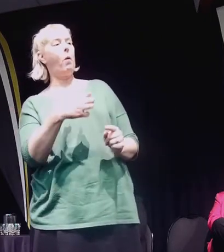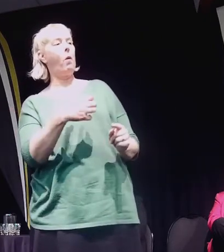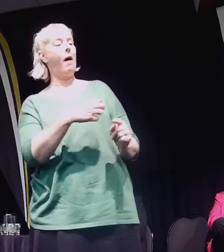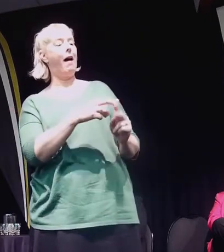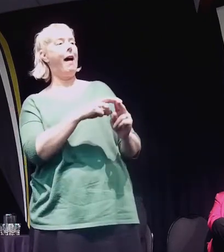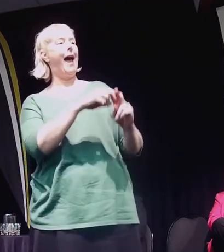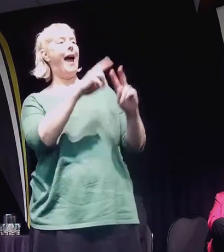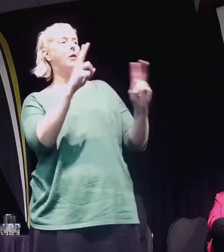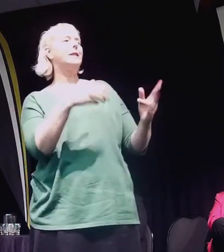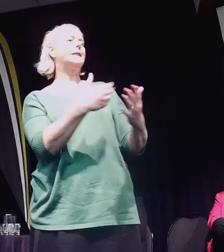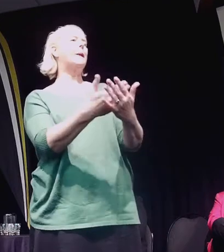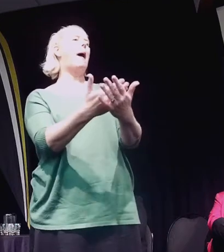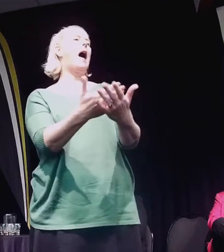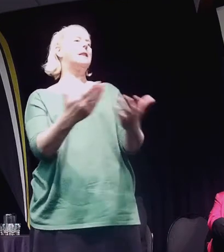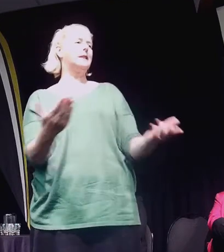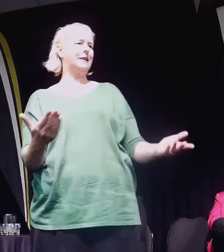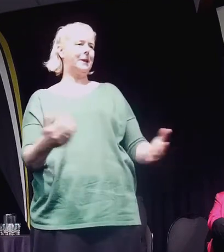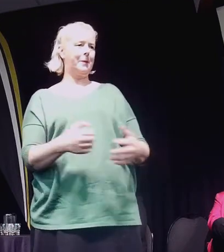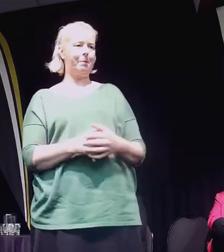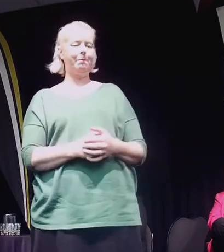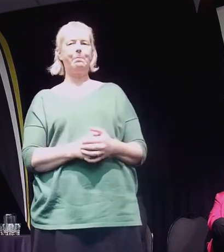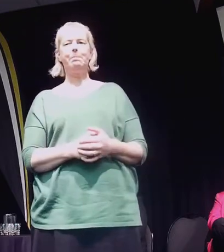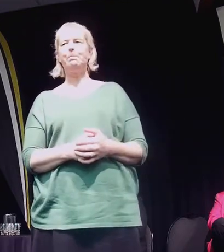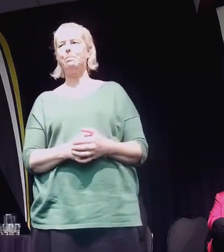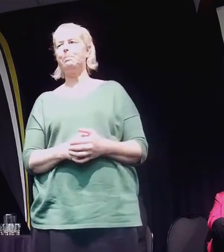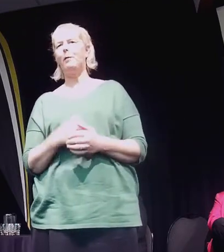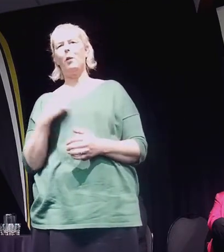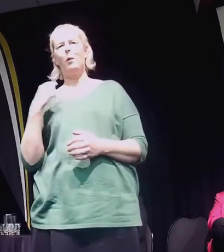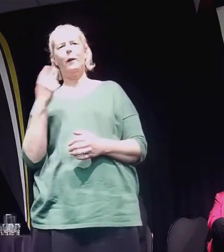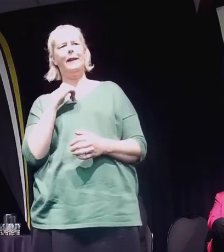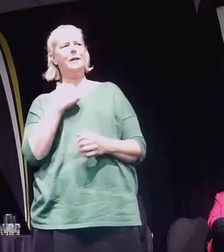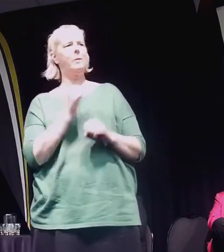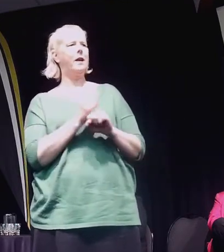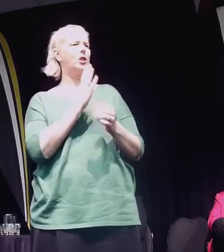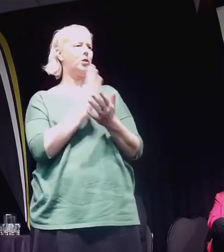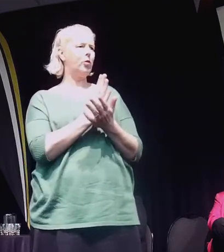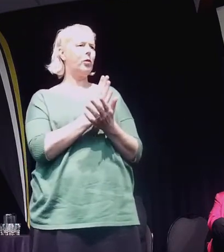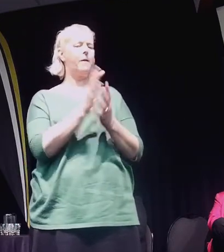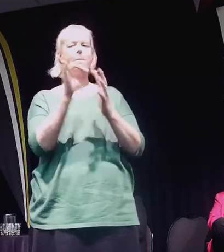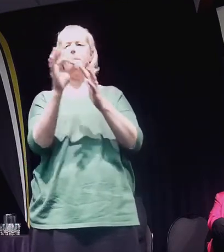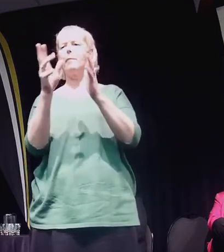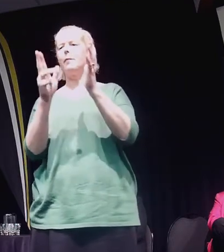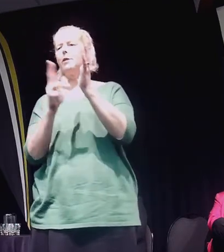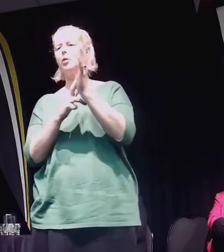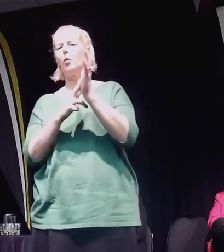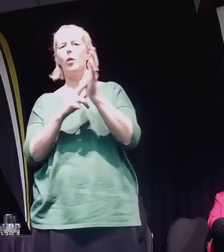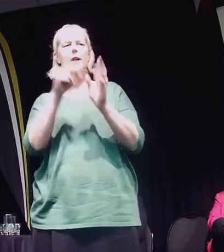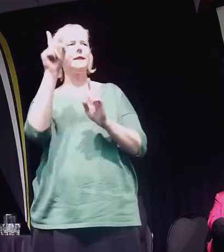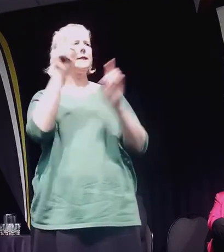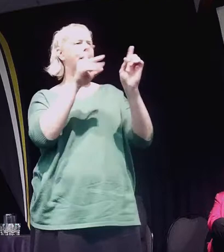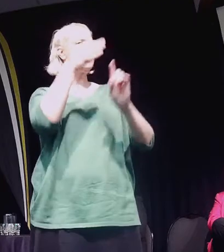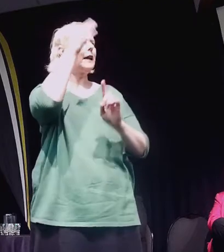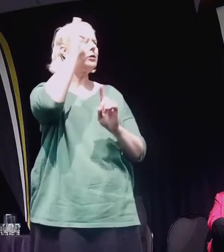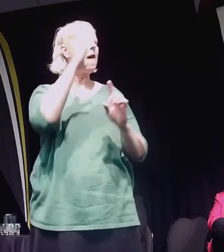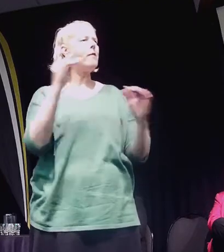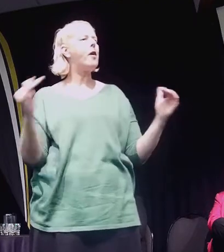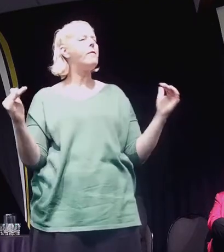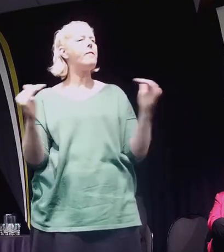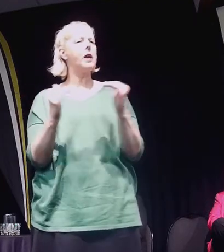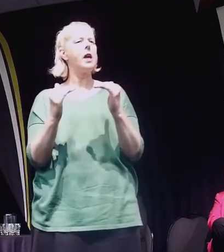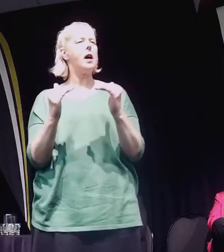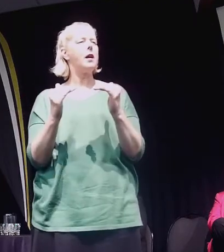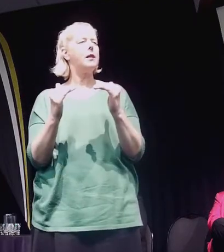increase. Let's ensure that Palmerston North City Council has a fair and equitable hands